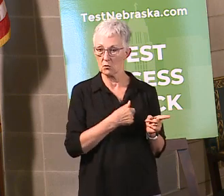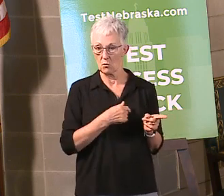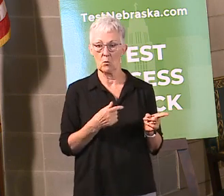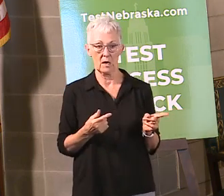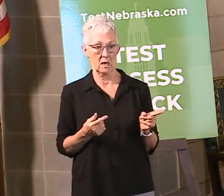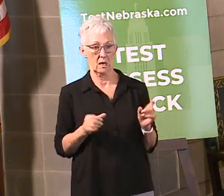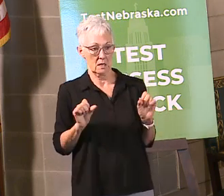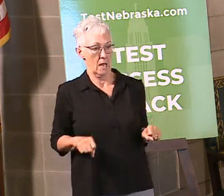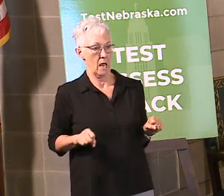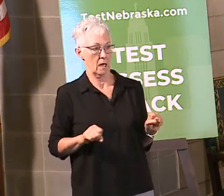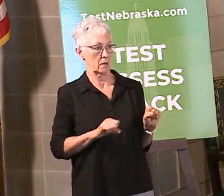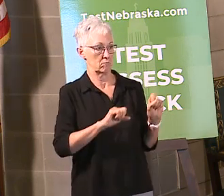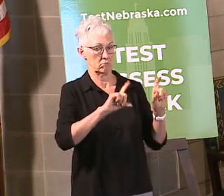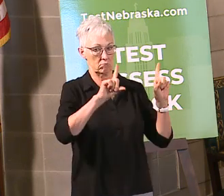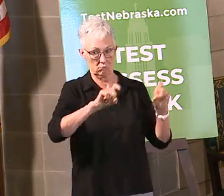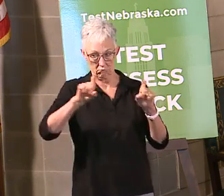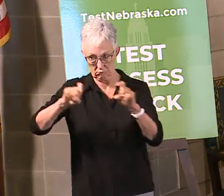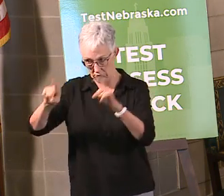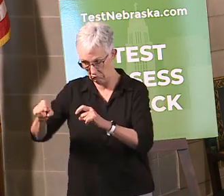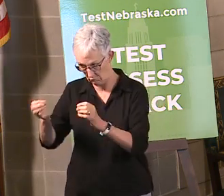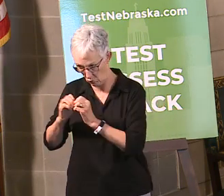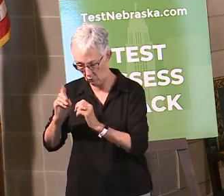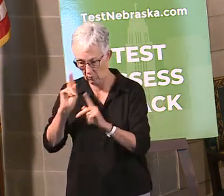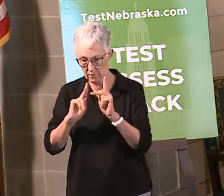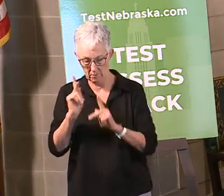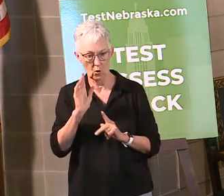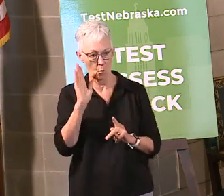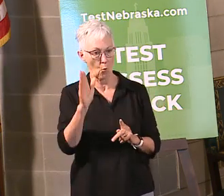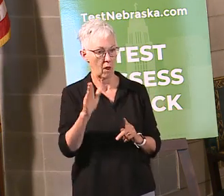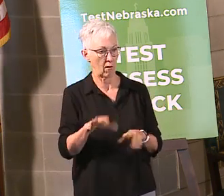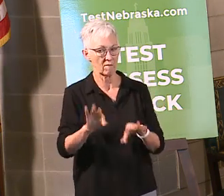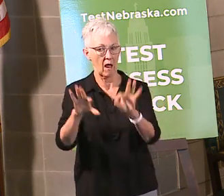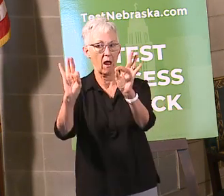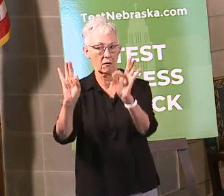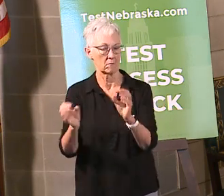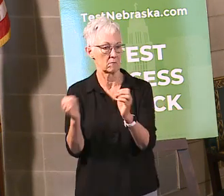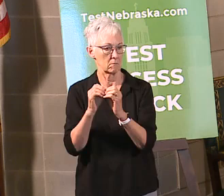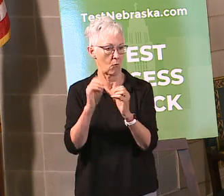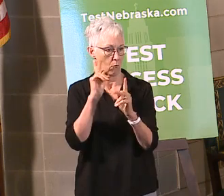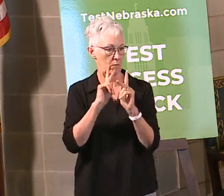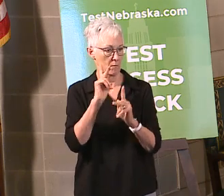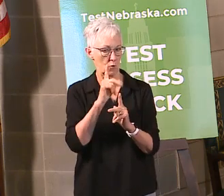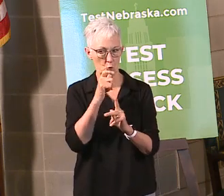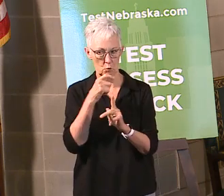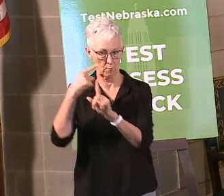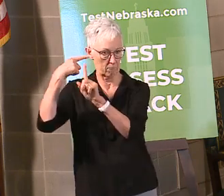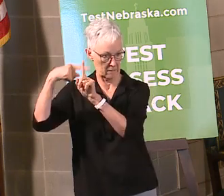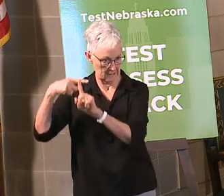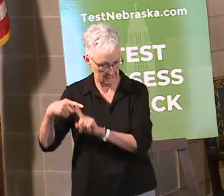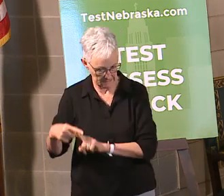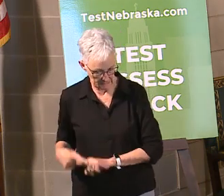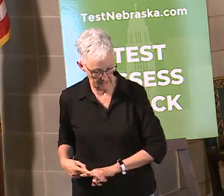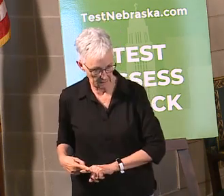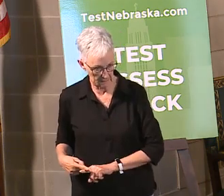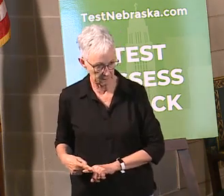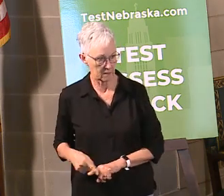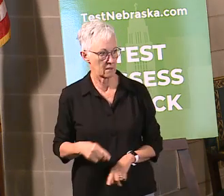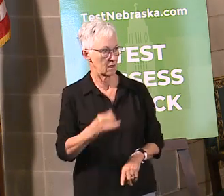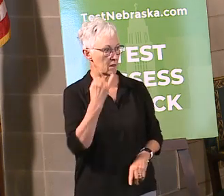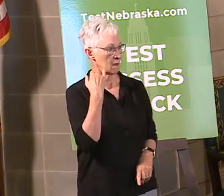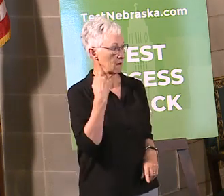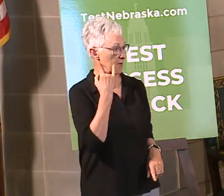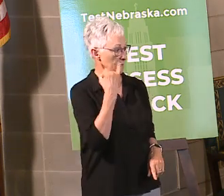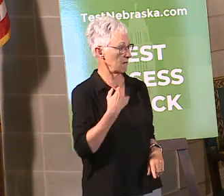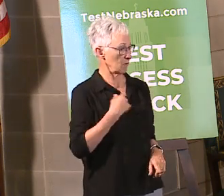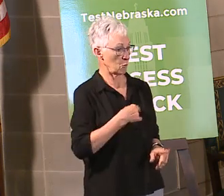more testing you do, you're going to get more cases. We can get fewer cases by doing less testing, right? Nobody thinks that's a good idea, but